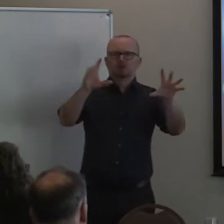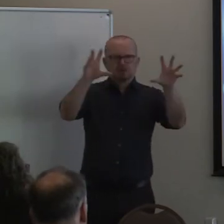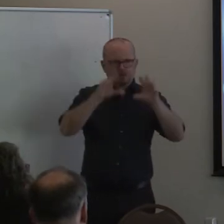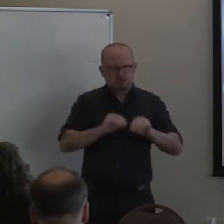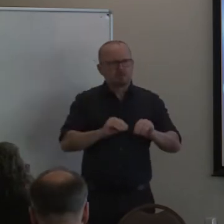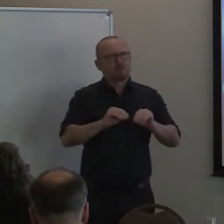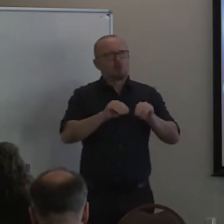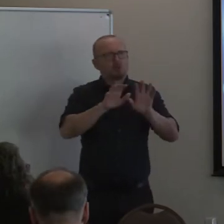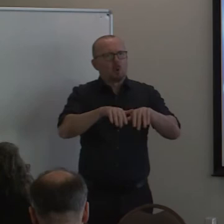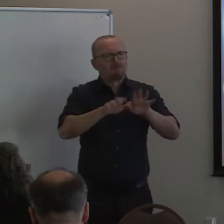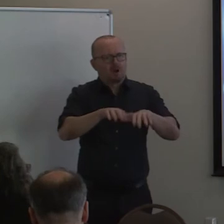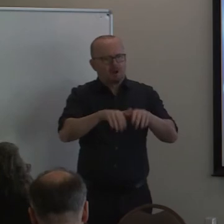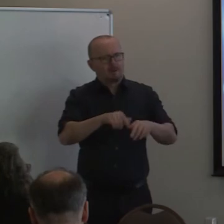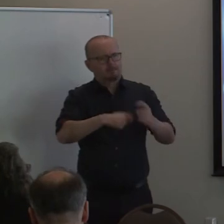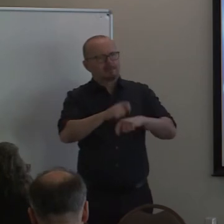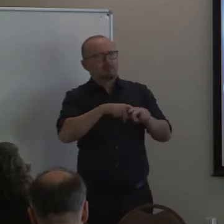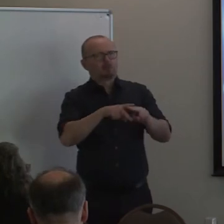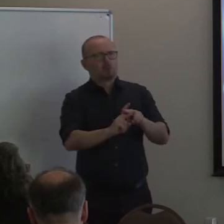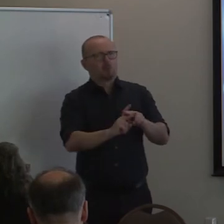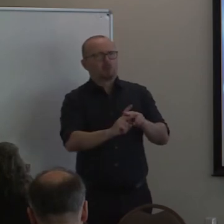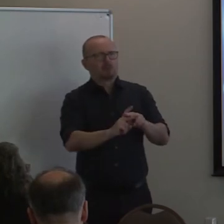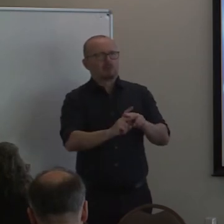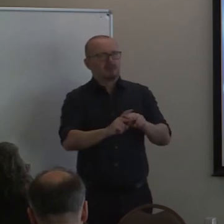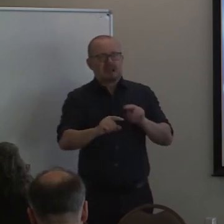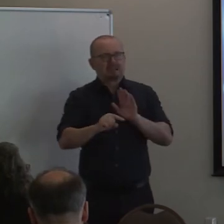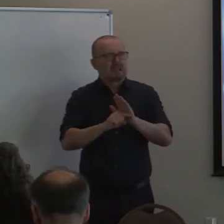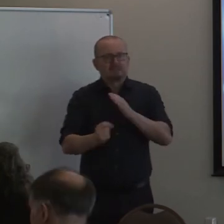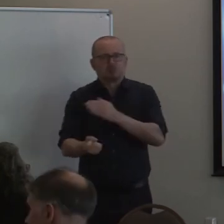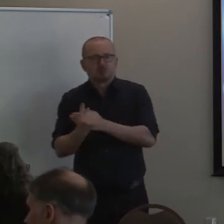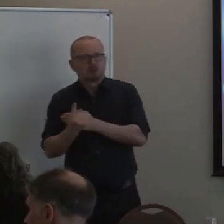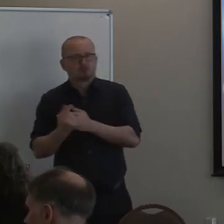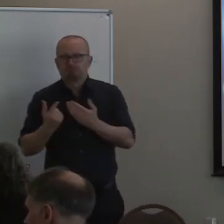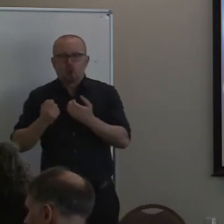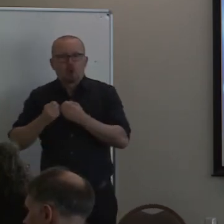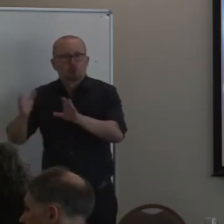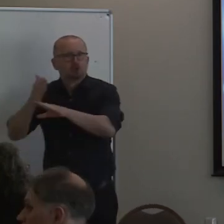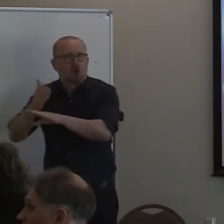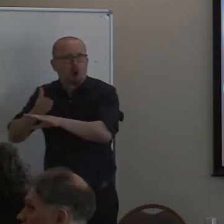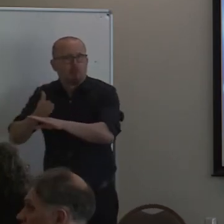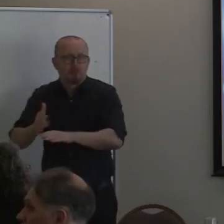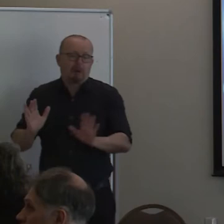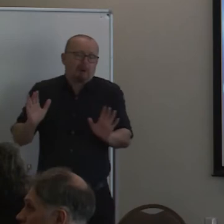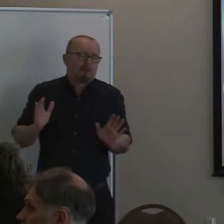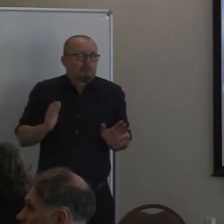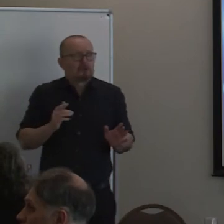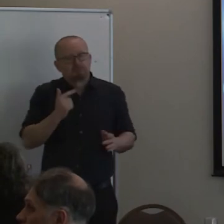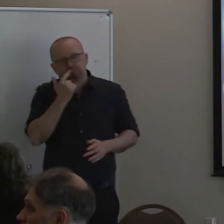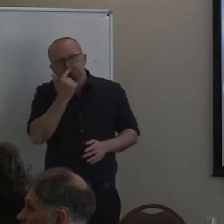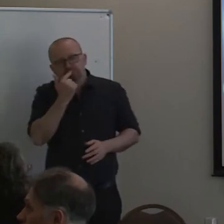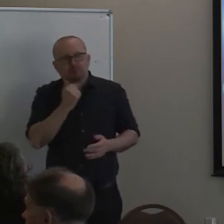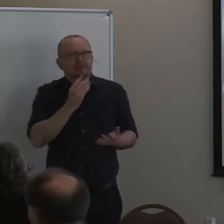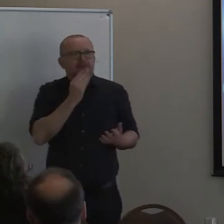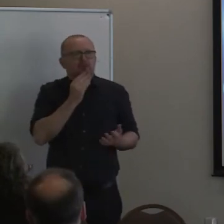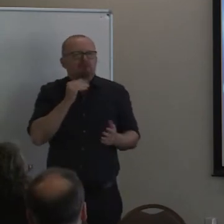tool. Negative consequences, such as job losses, are necessary and temporary side effects of disruption, and technology will, of